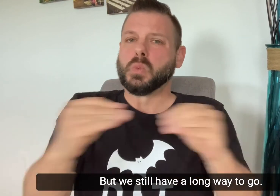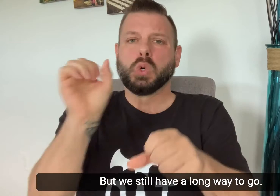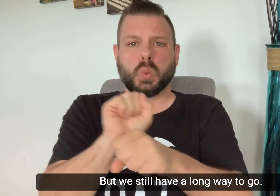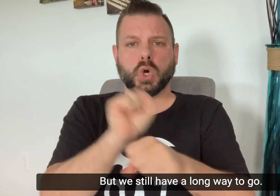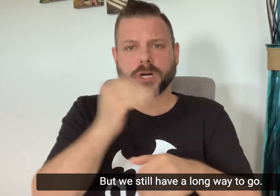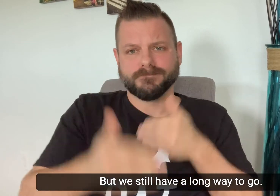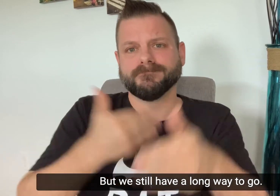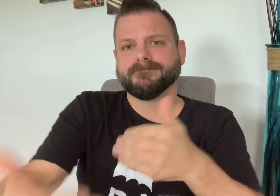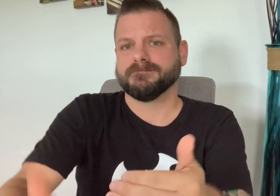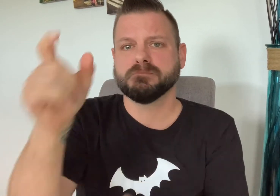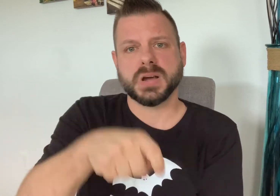to go.